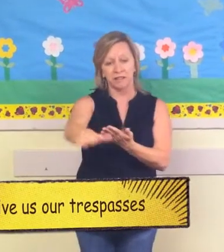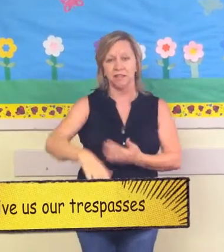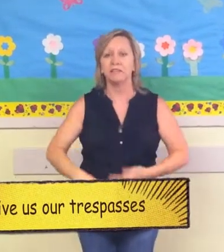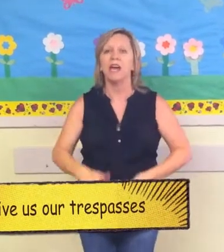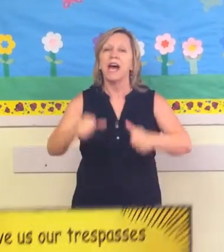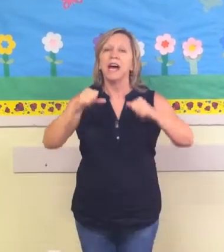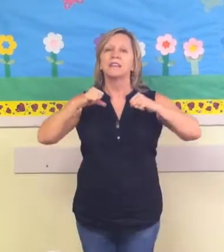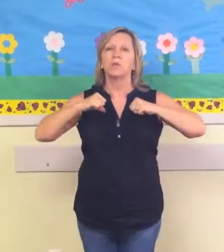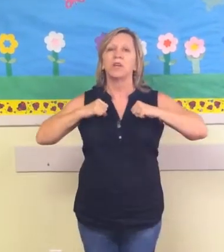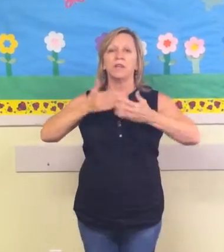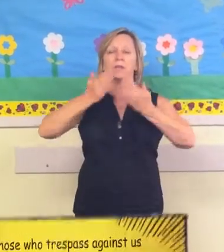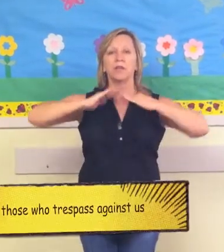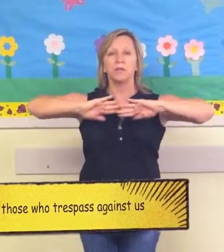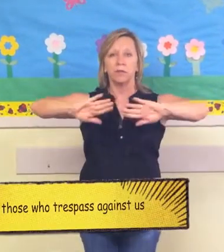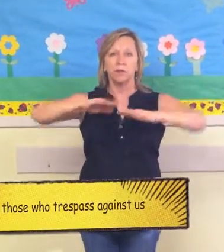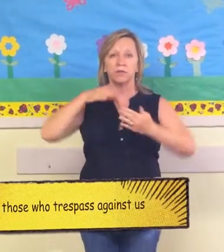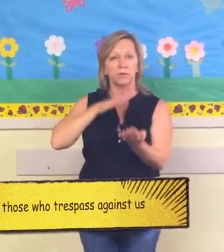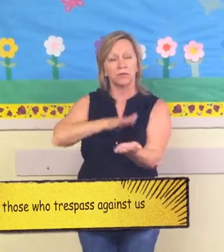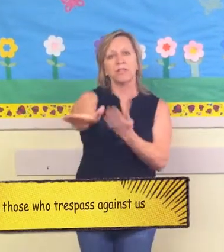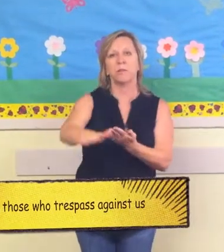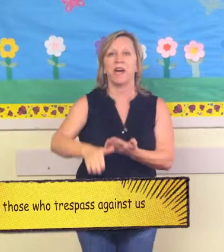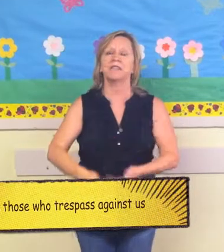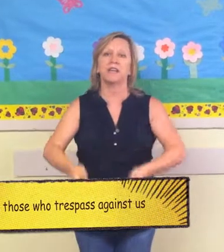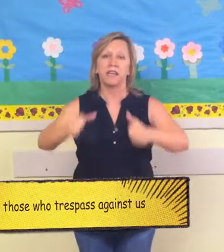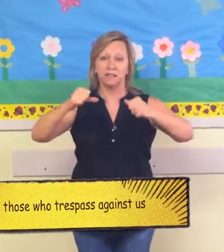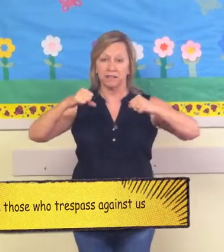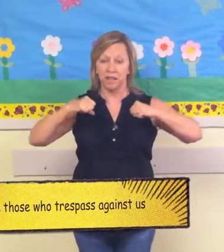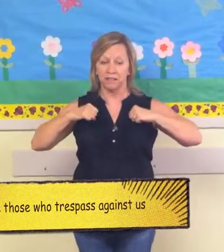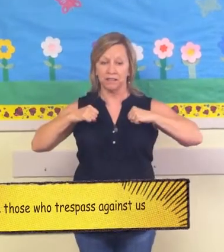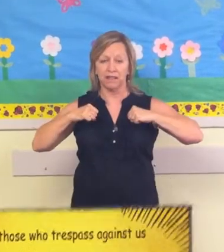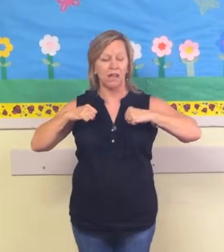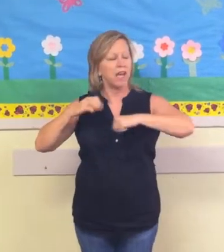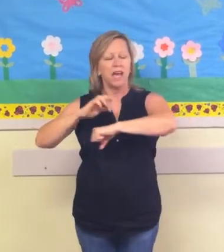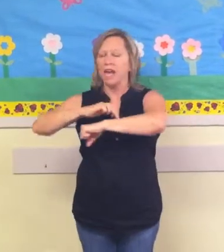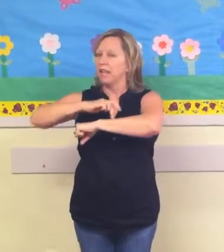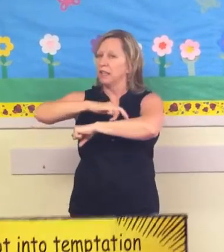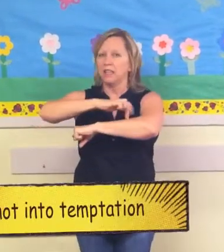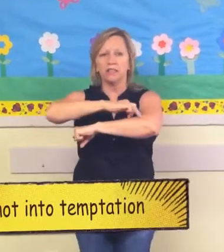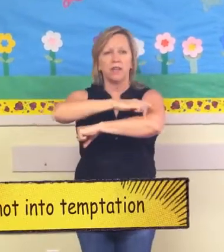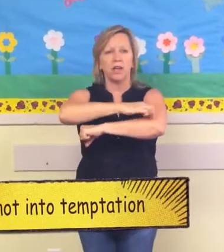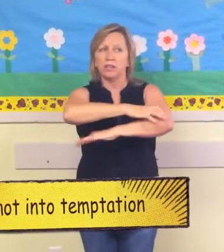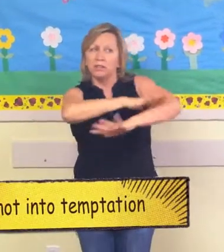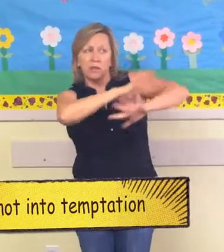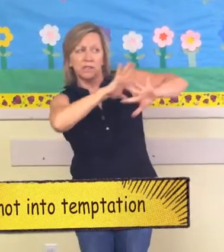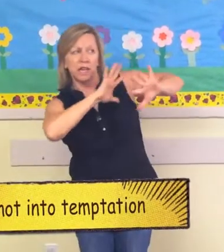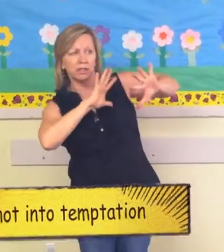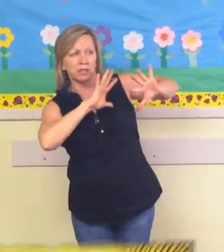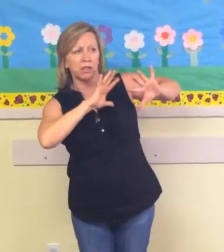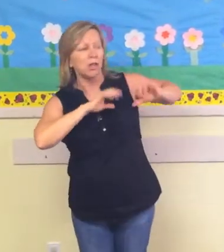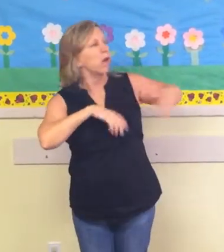trespasses as we forgive those who trespass against us. And lead us not into temptation,